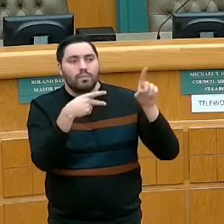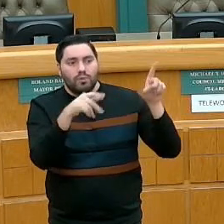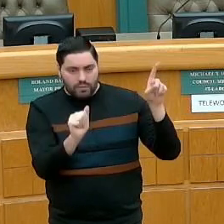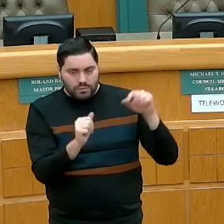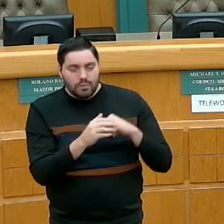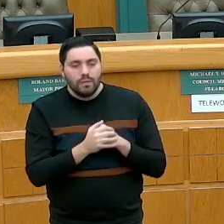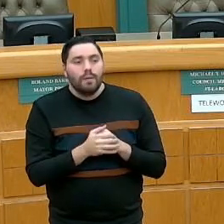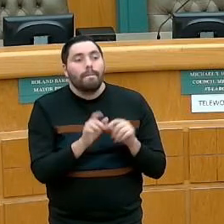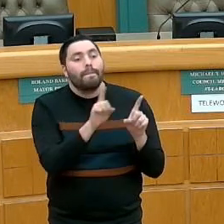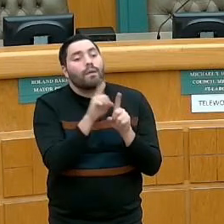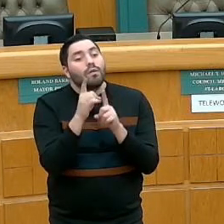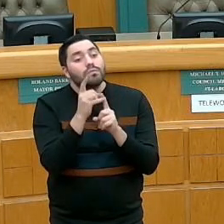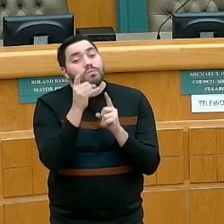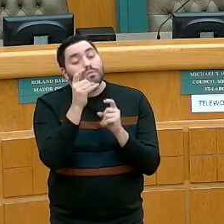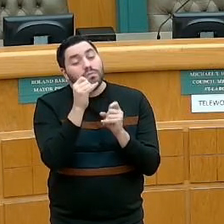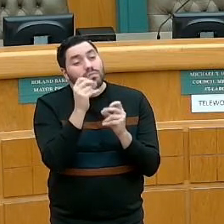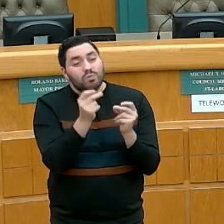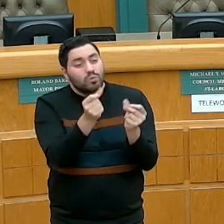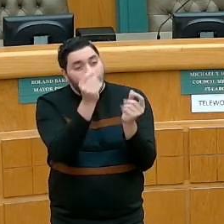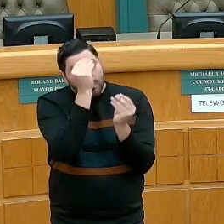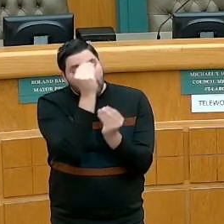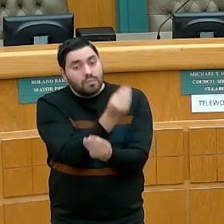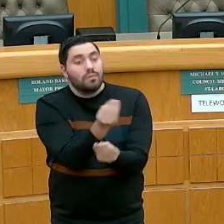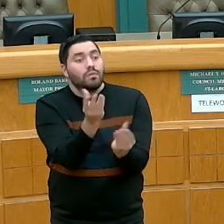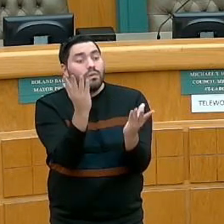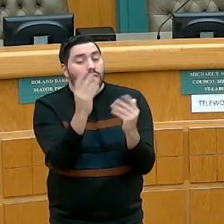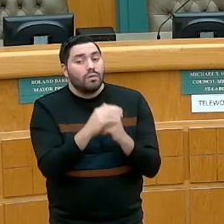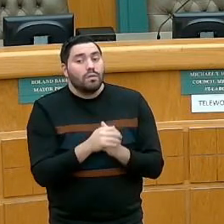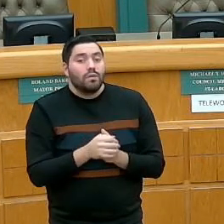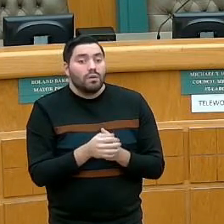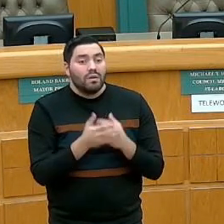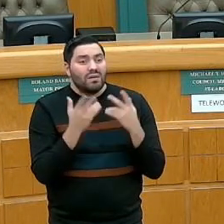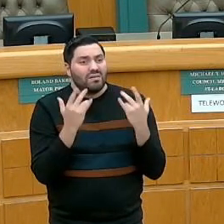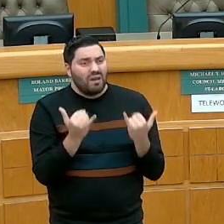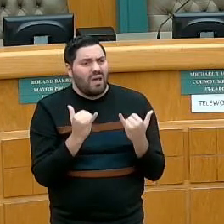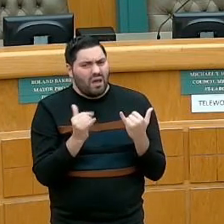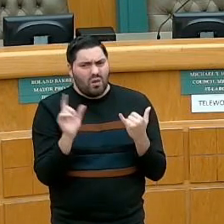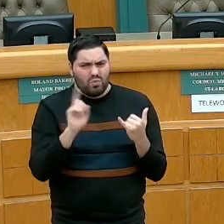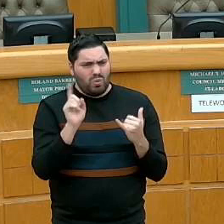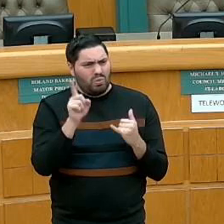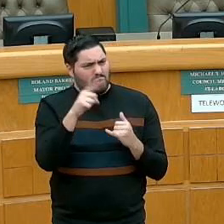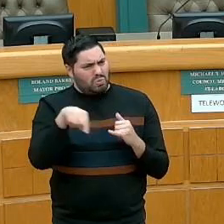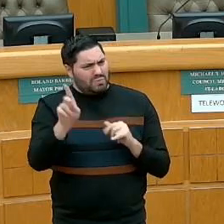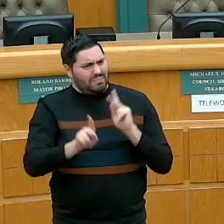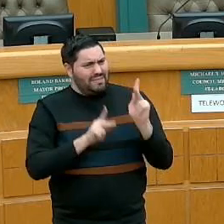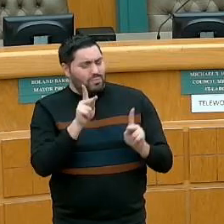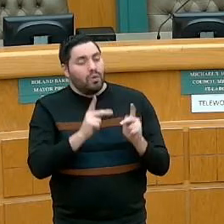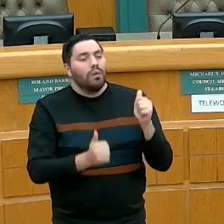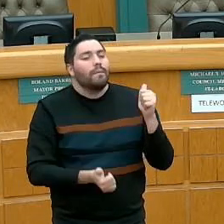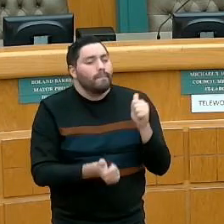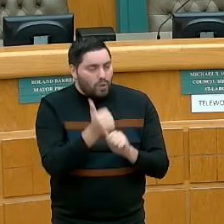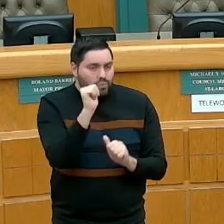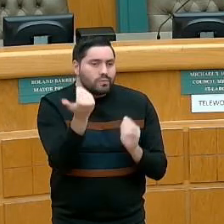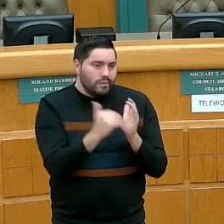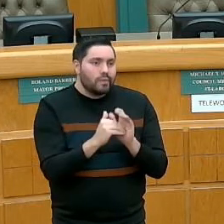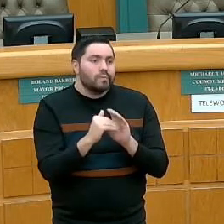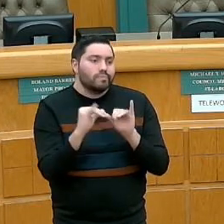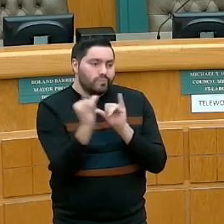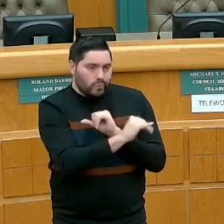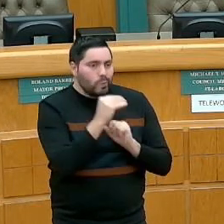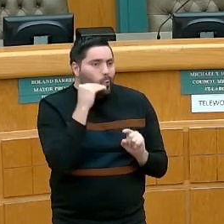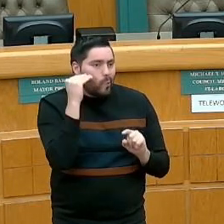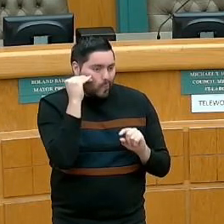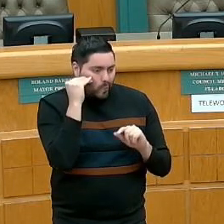a quick update on the disposition of where are the people. Again, the majority of the folks are at home